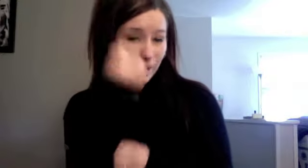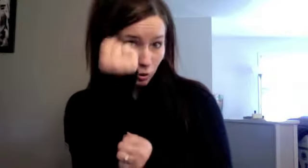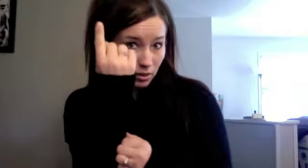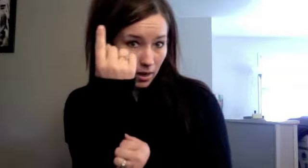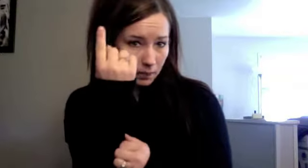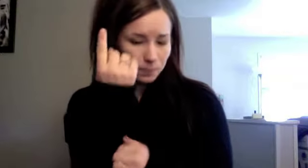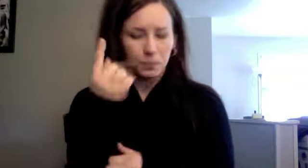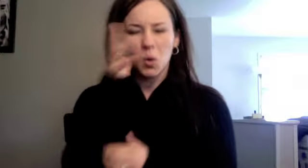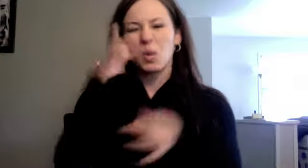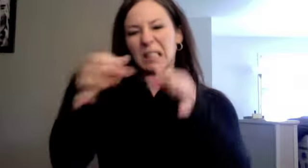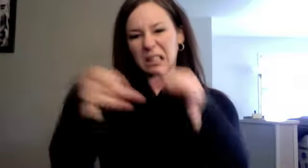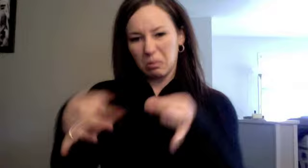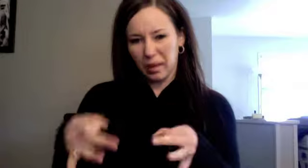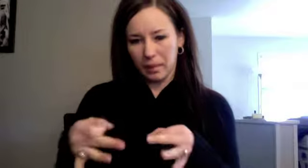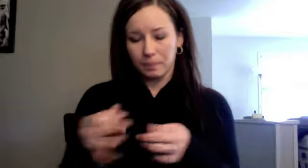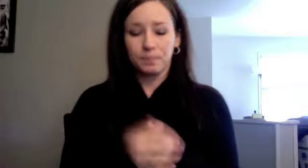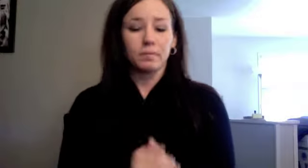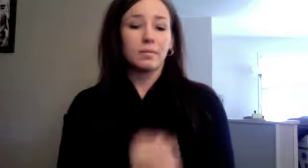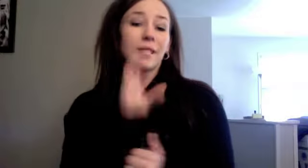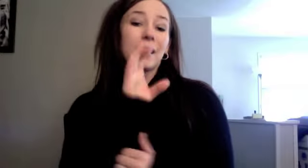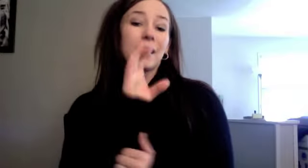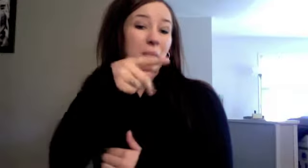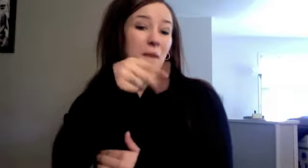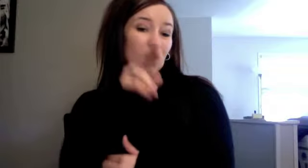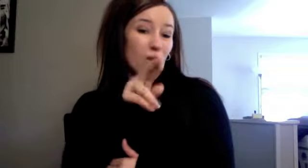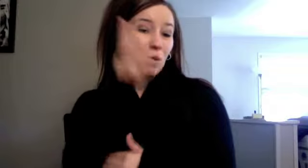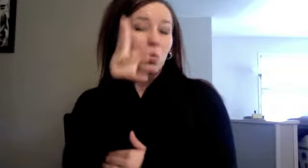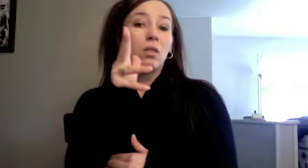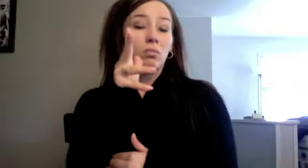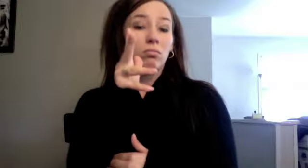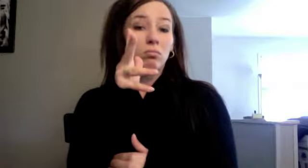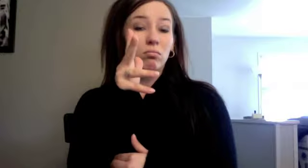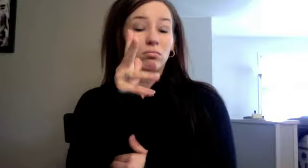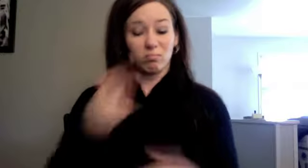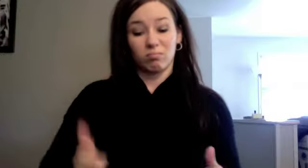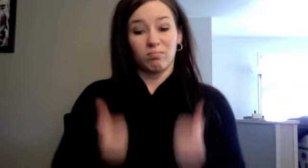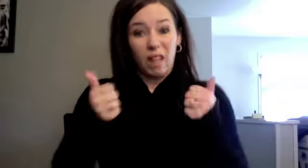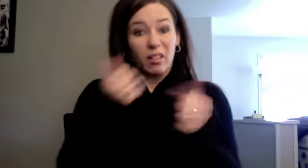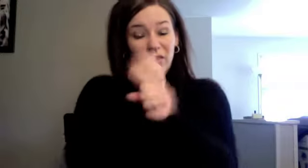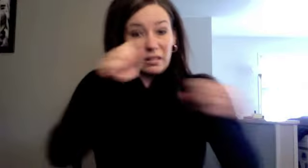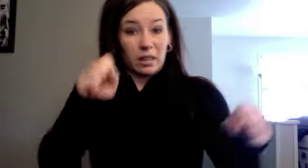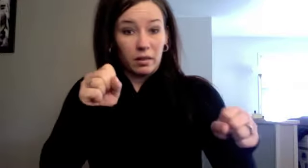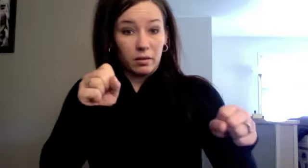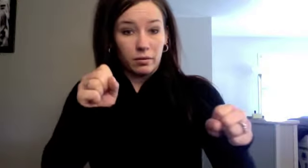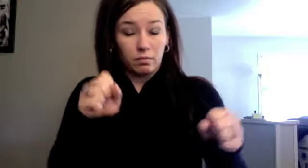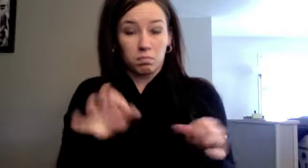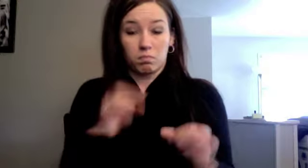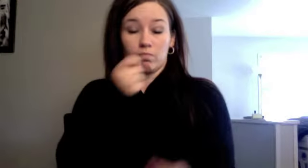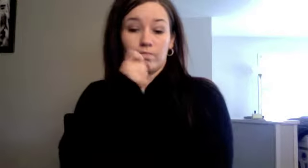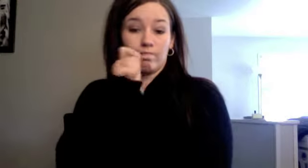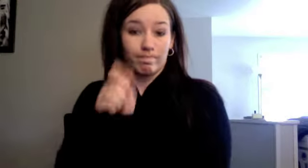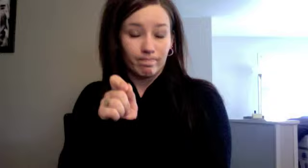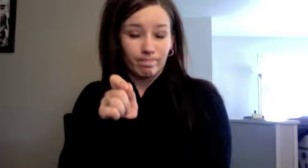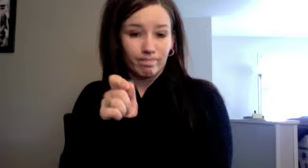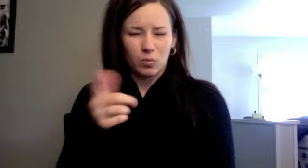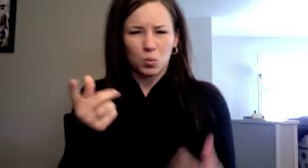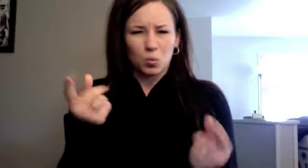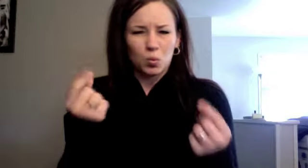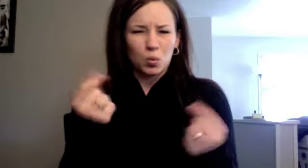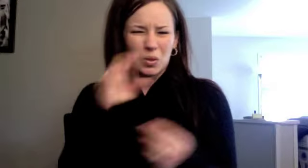CPR is a technique that can save lives when performed correctly. Simply put, CPR is the technique of rescue